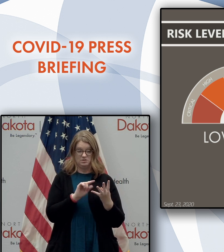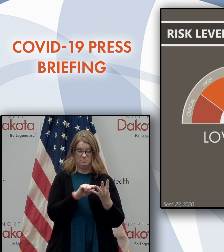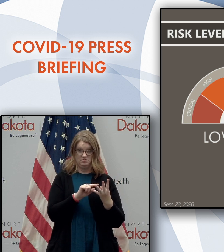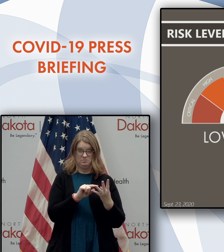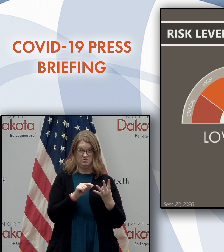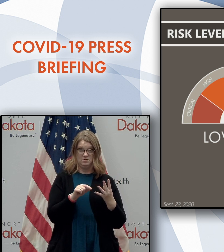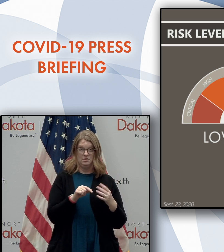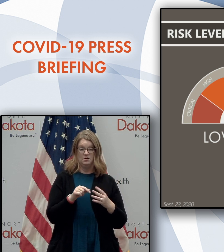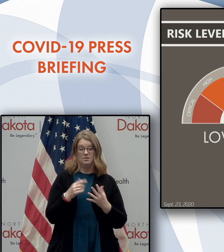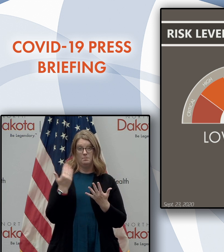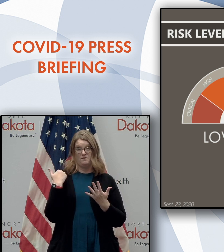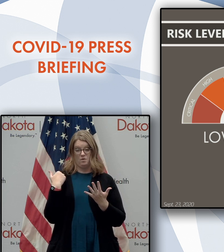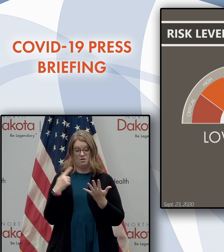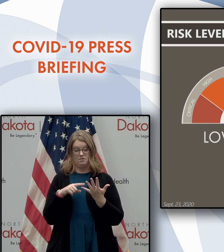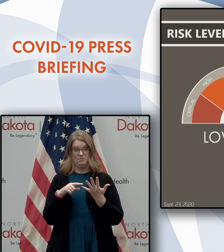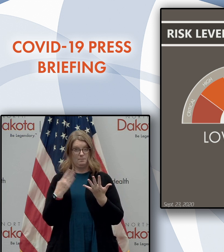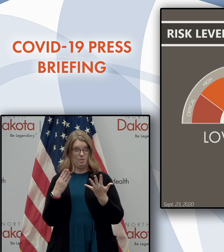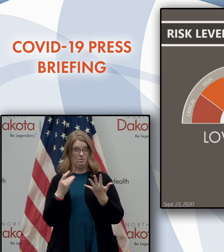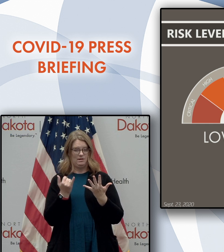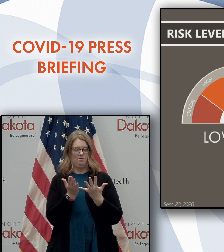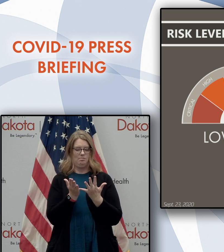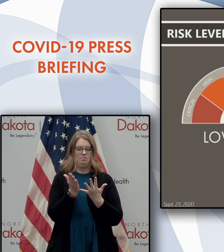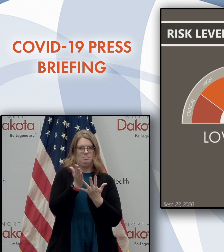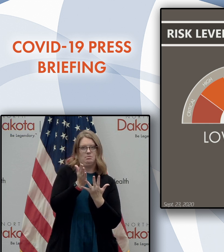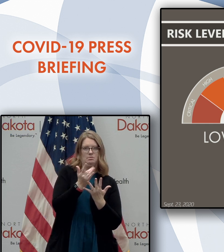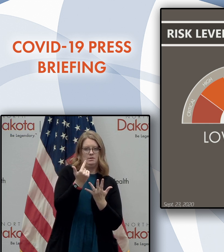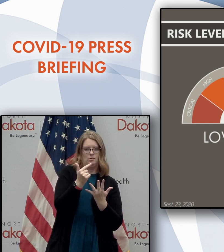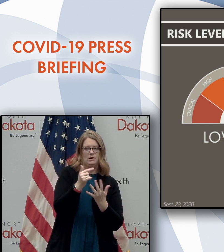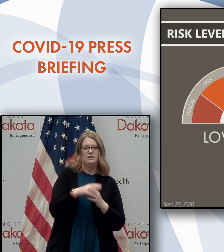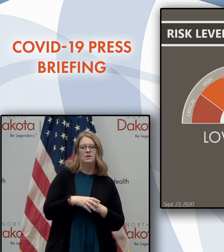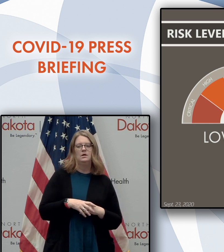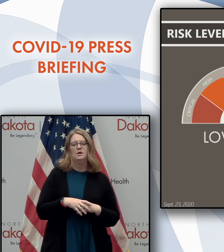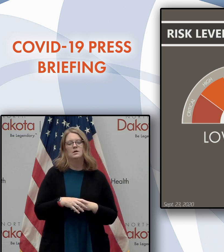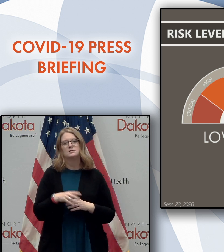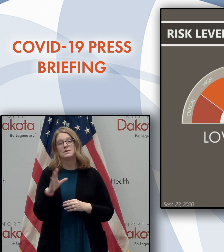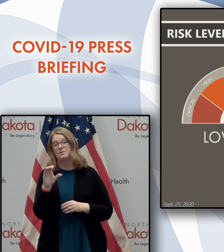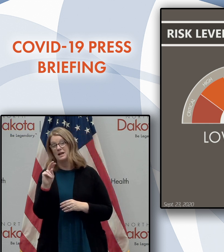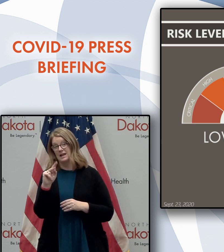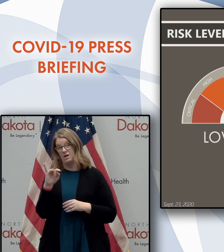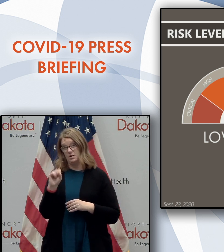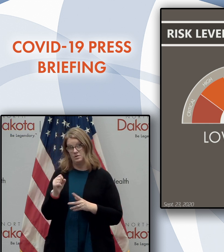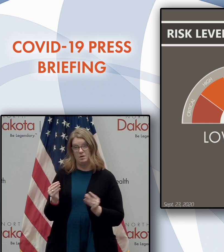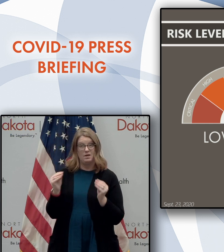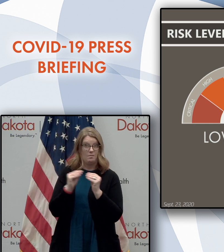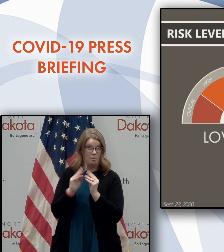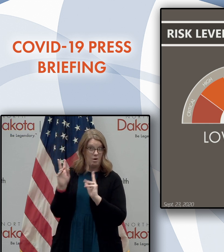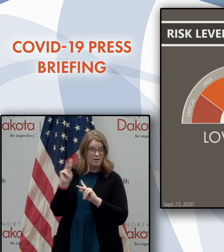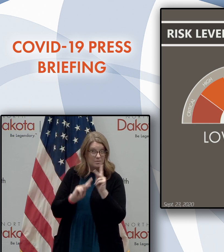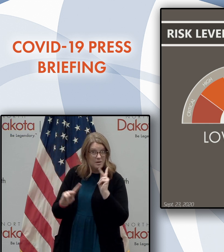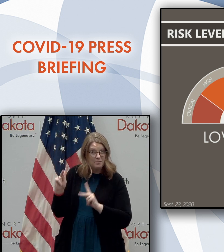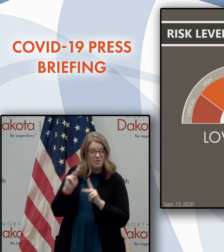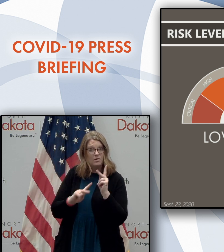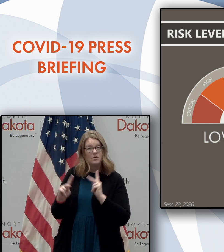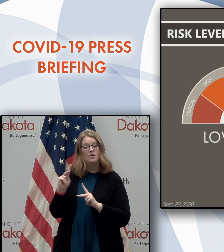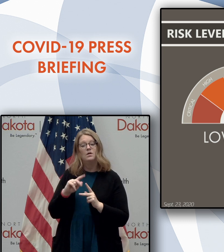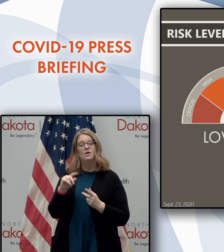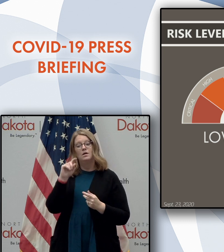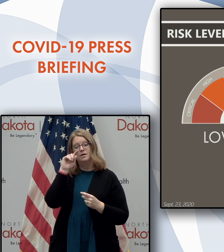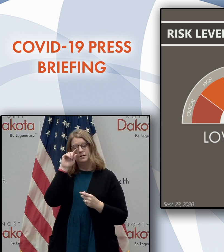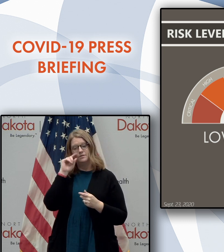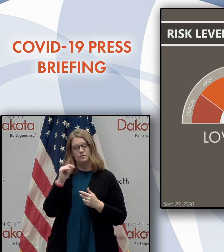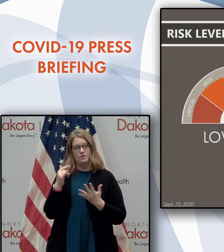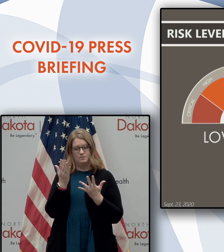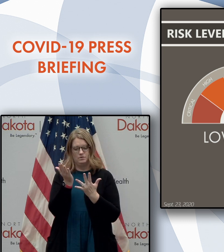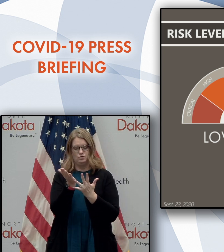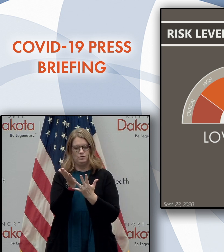blue to green. When we get into some of the higher population counties, joining some of our other population centers, moving from